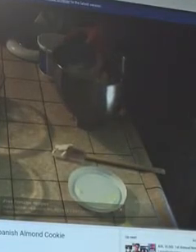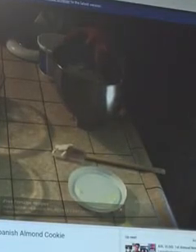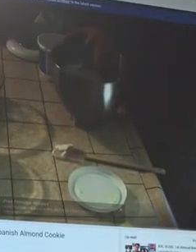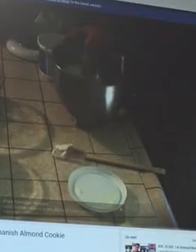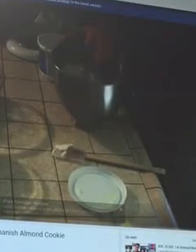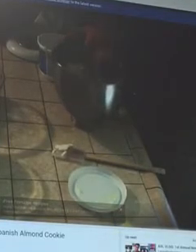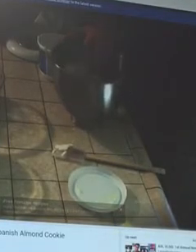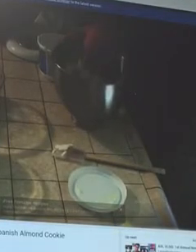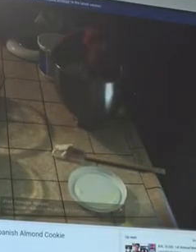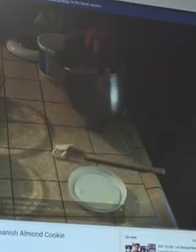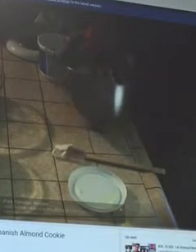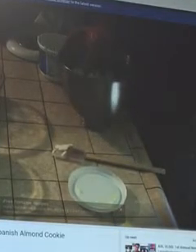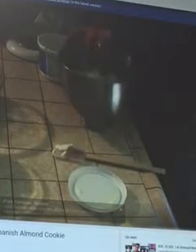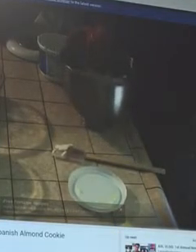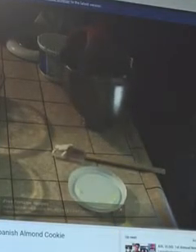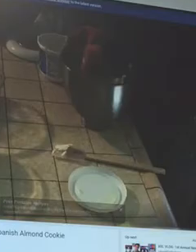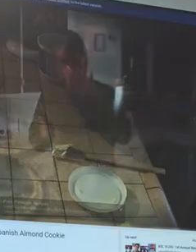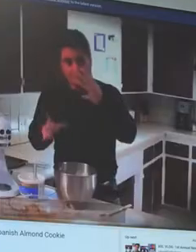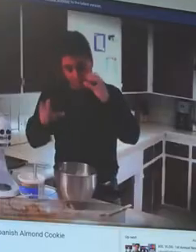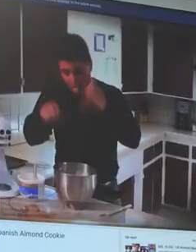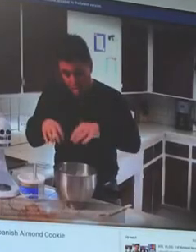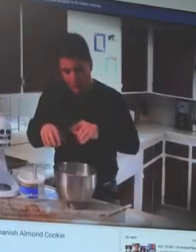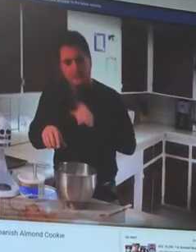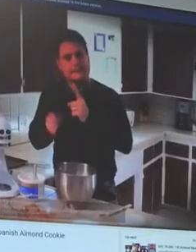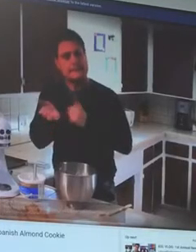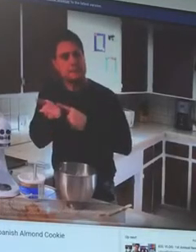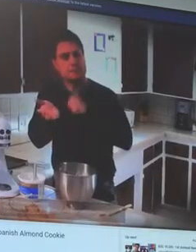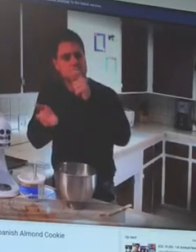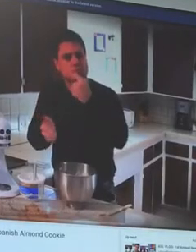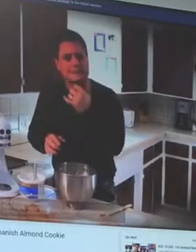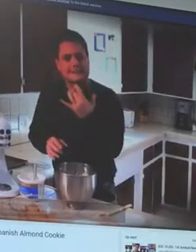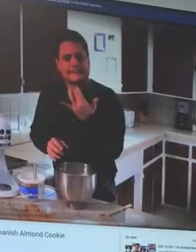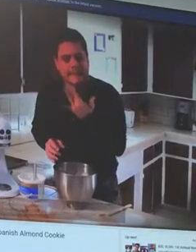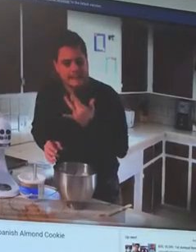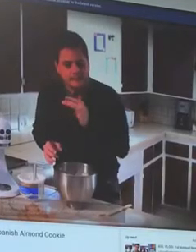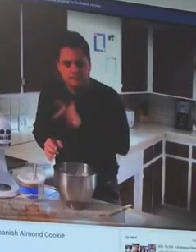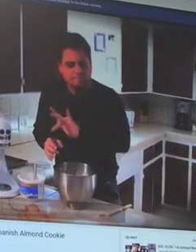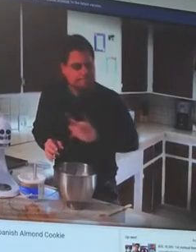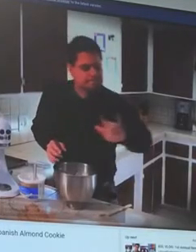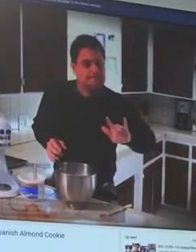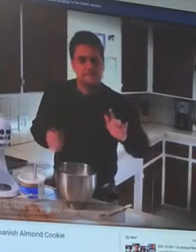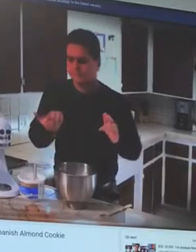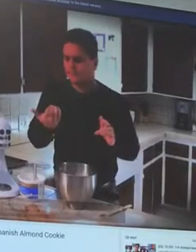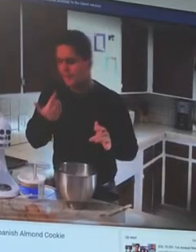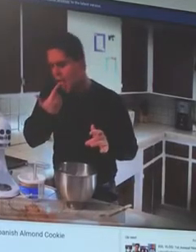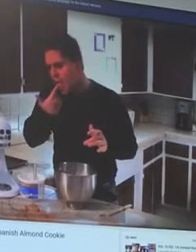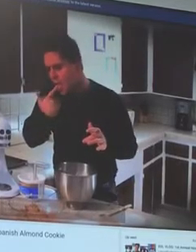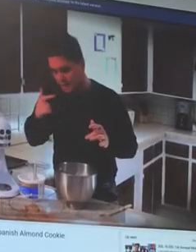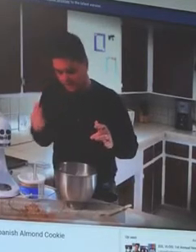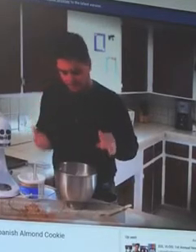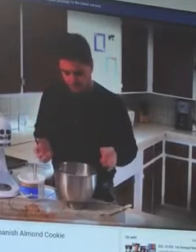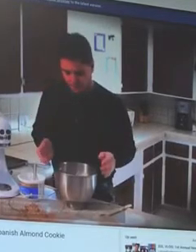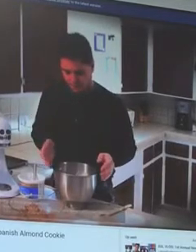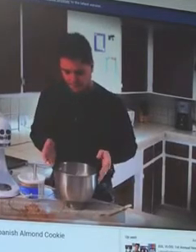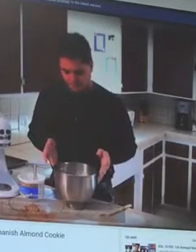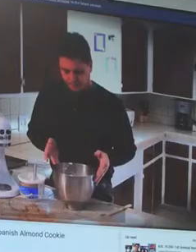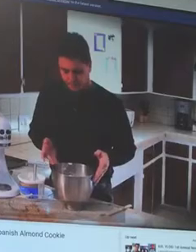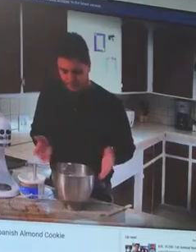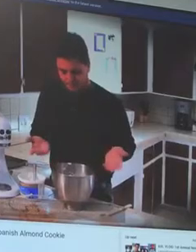it up, as I'm showing you here a little bit, so it doesn't stop up in your KitchenAid. Now, we all know that when we're cooking, we like